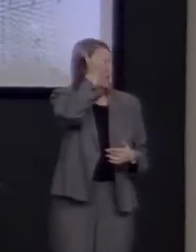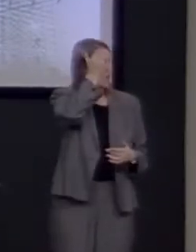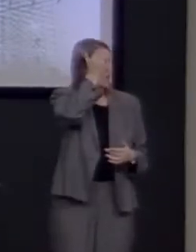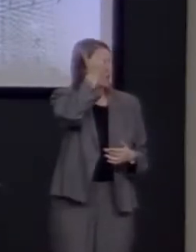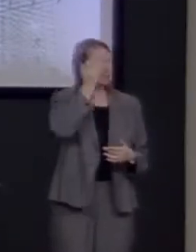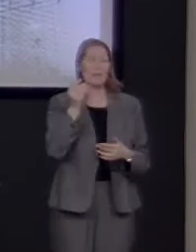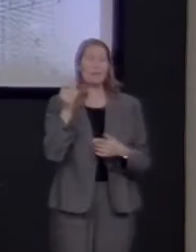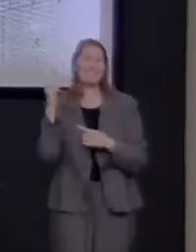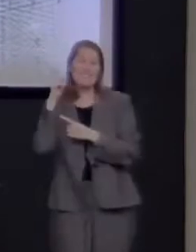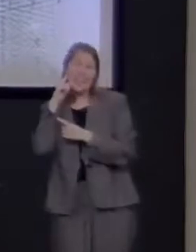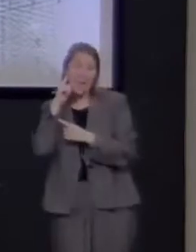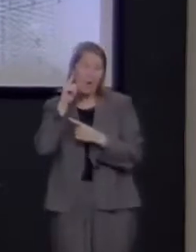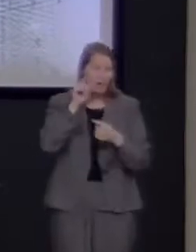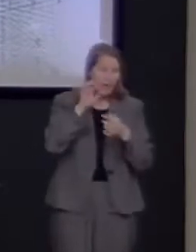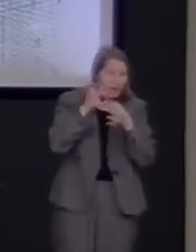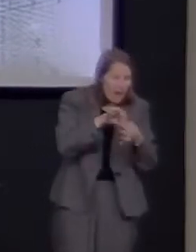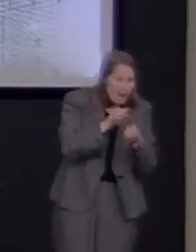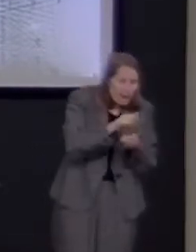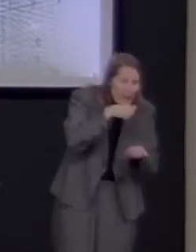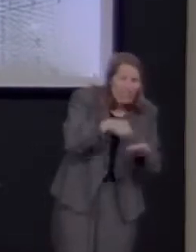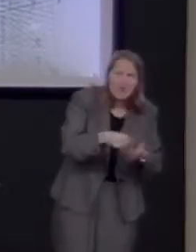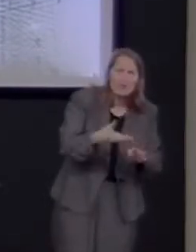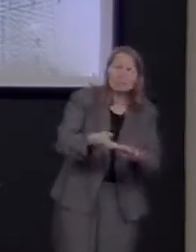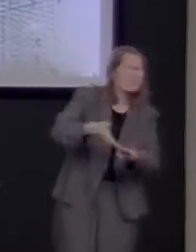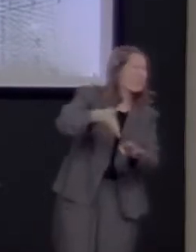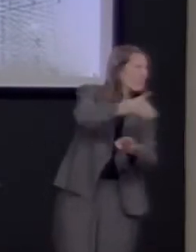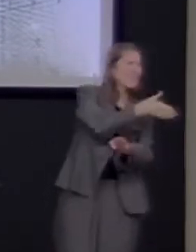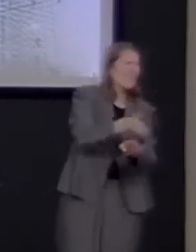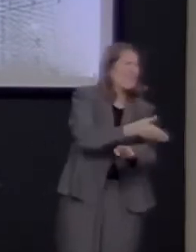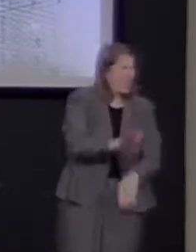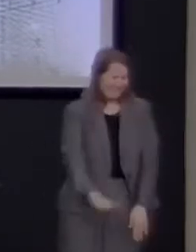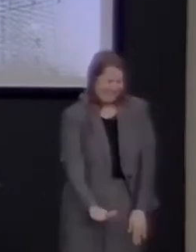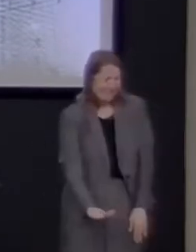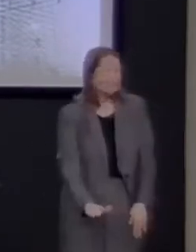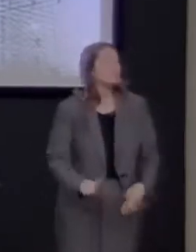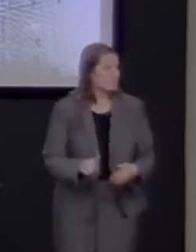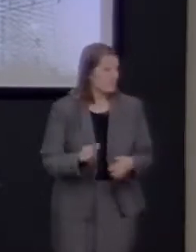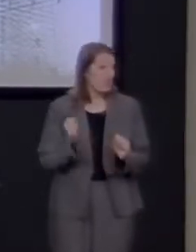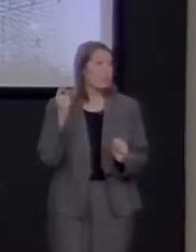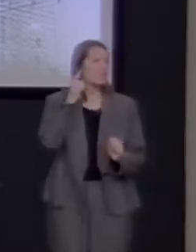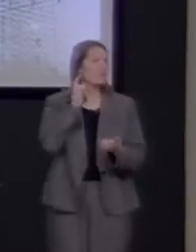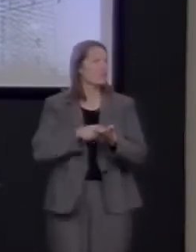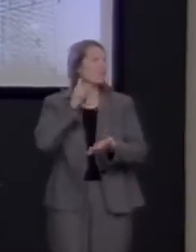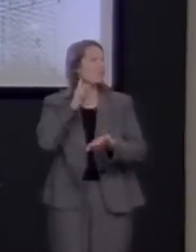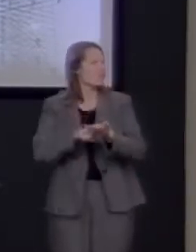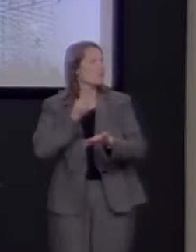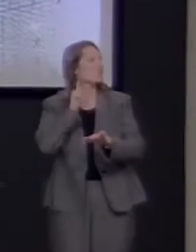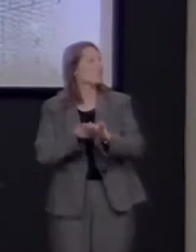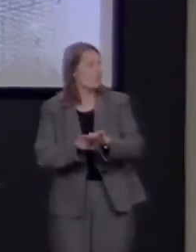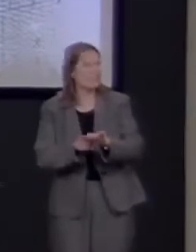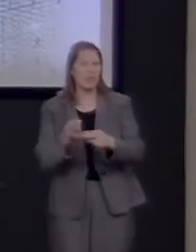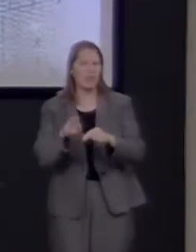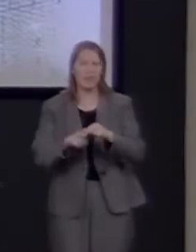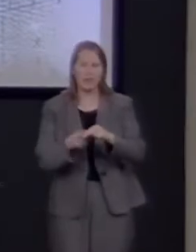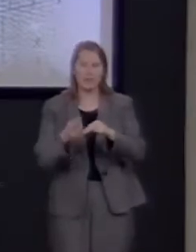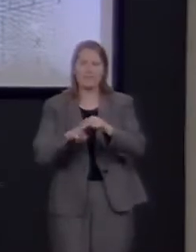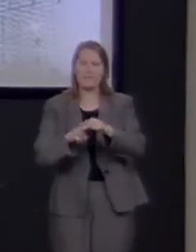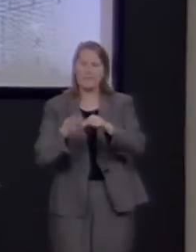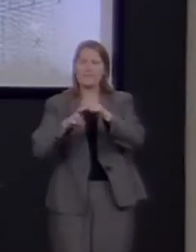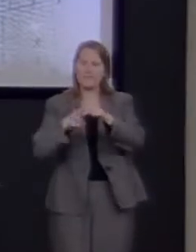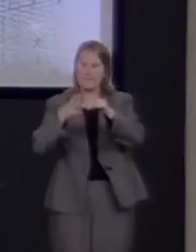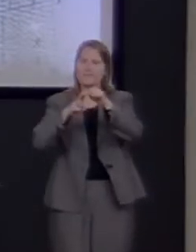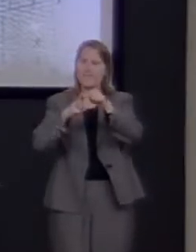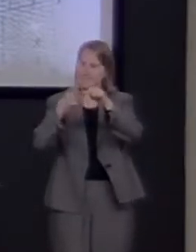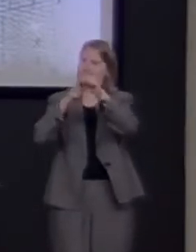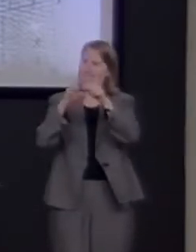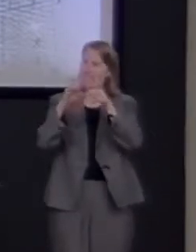map sounds to print, is predictive of their later reading achievement, because you have these cumulative effects. Everything